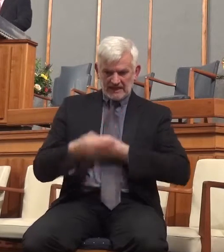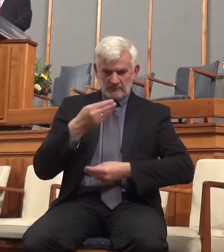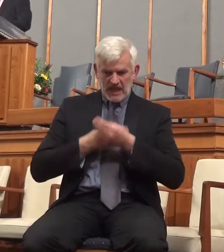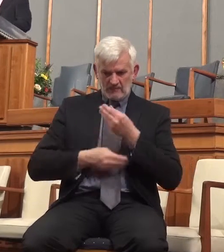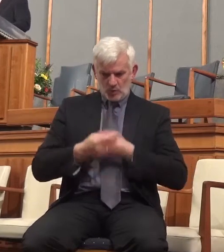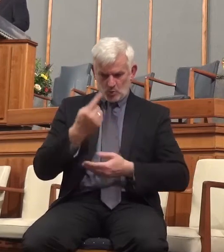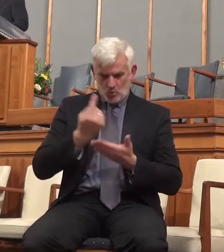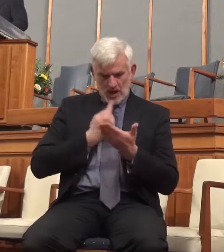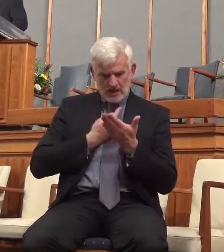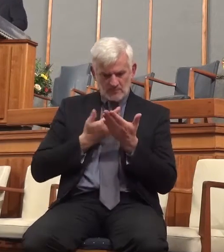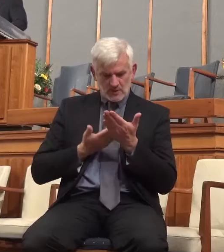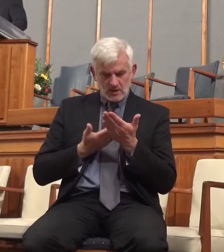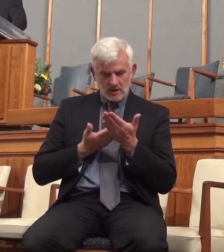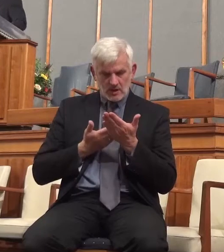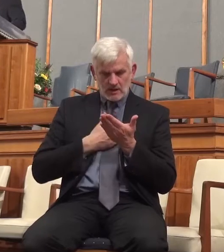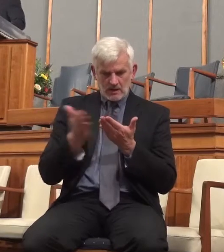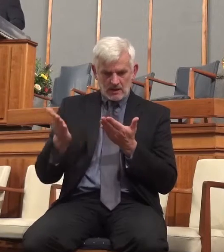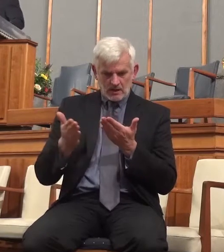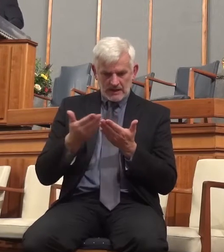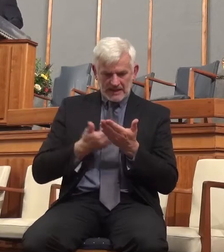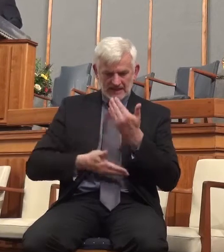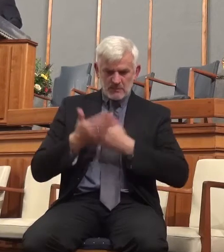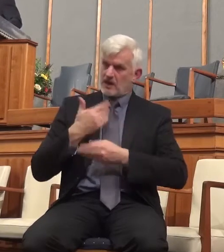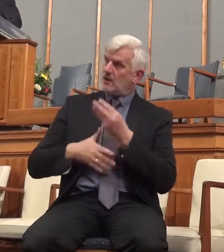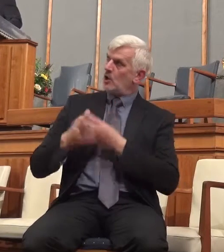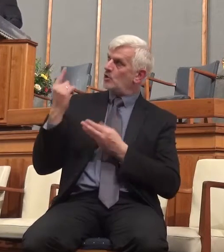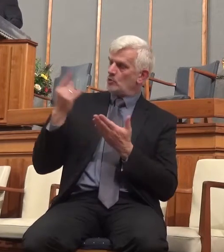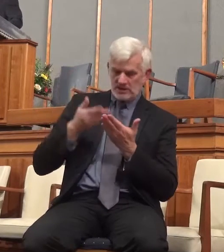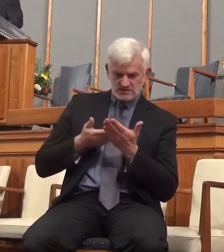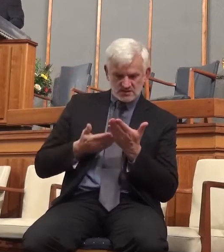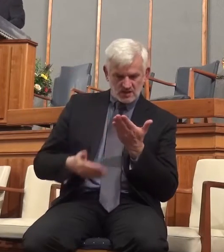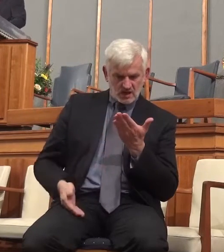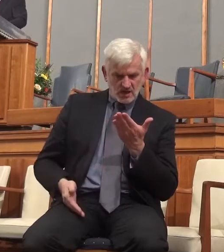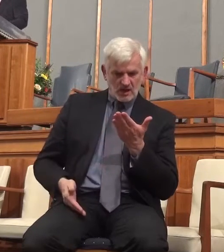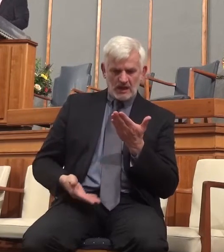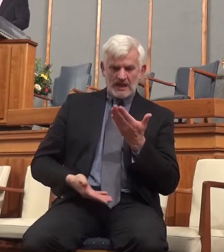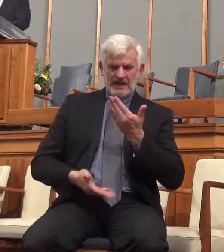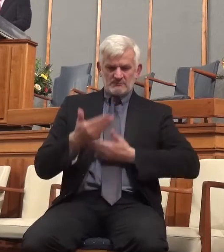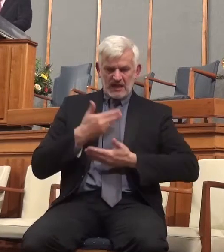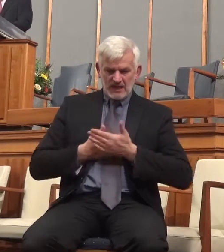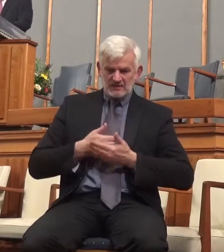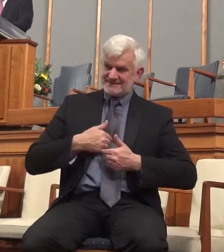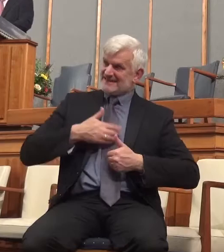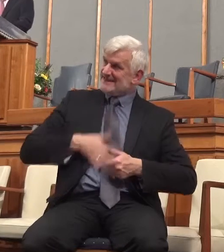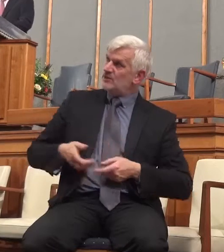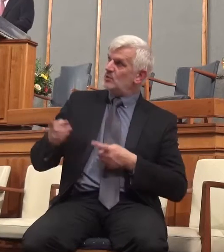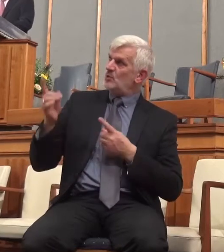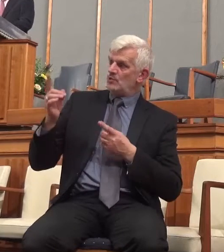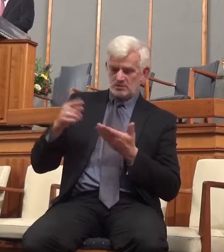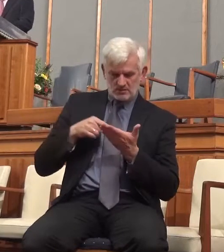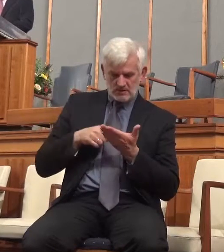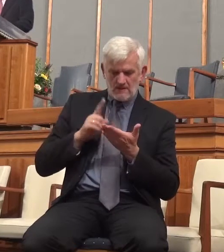what it tells you about God, what it tells you about your need of Him, and how you are estranged from him because of